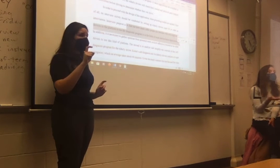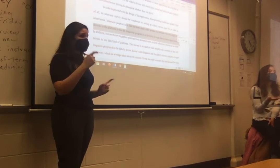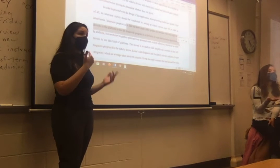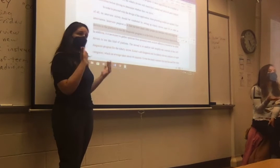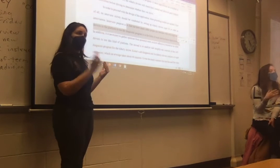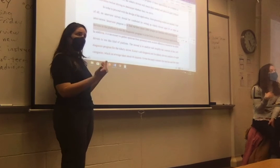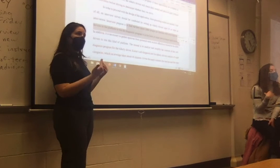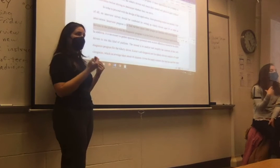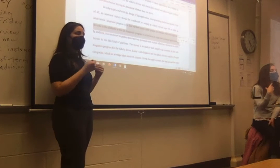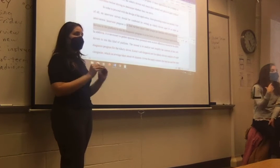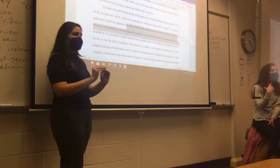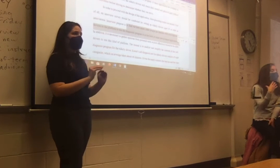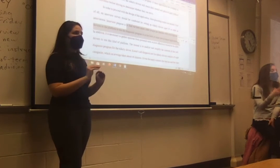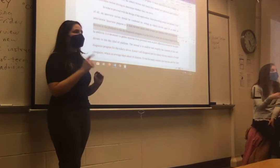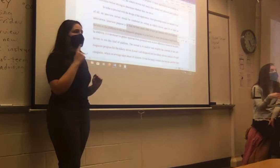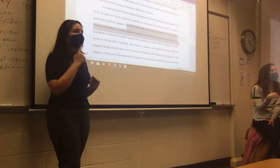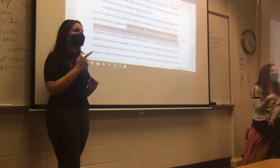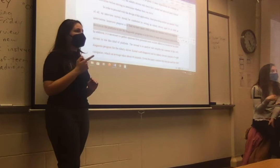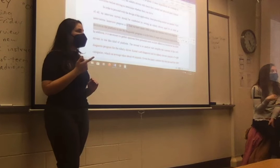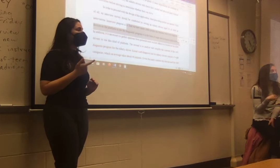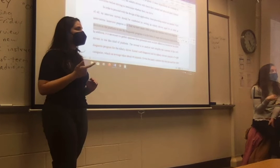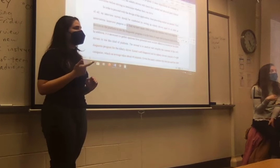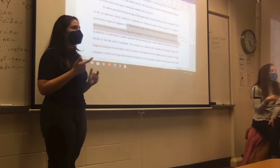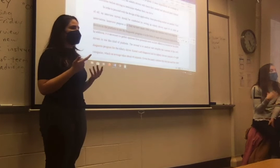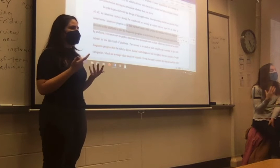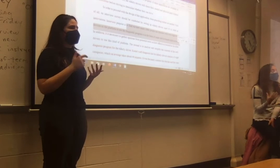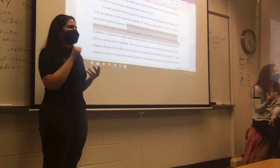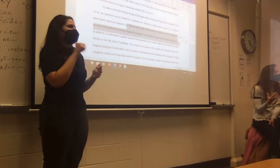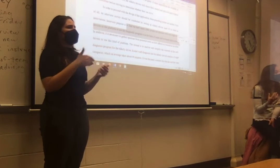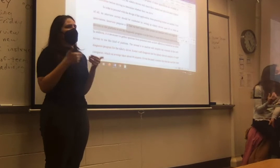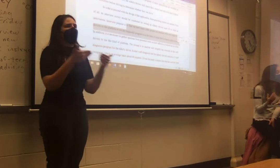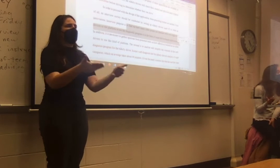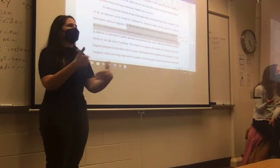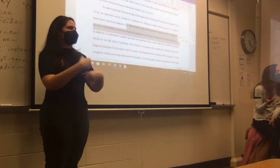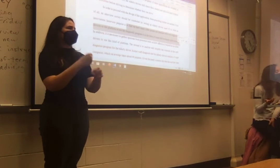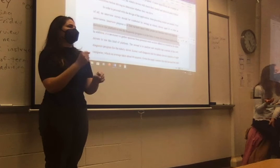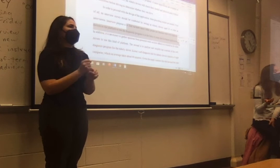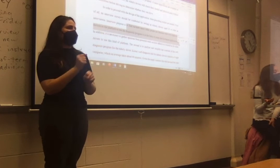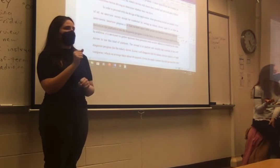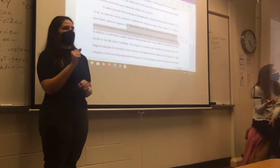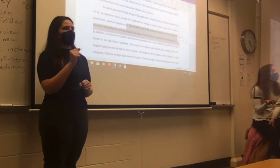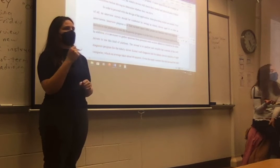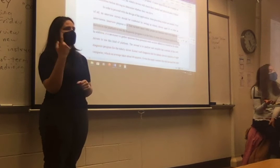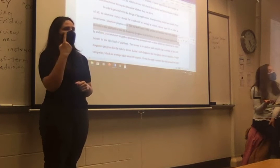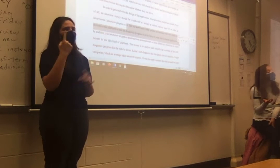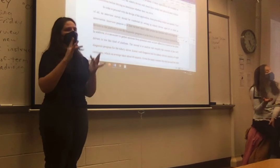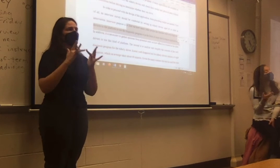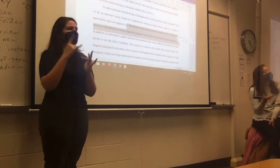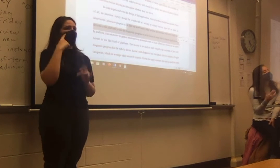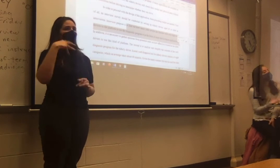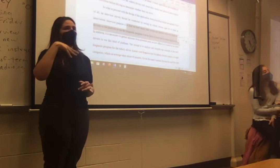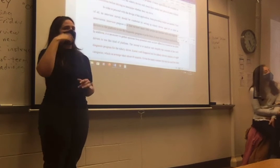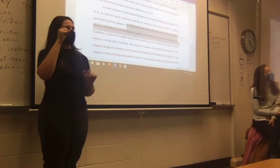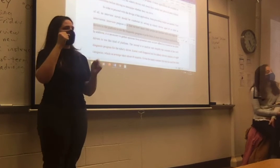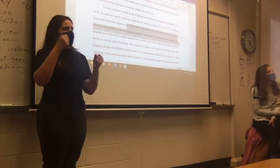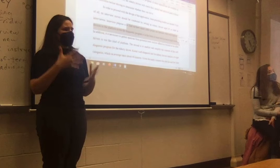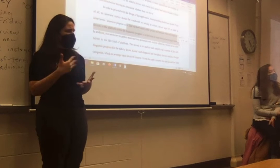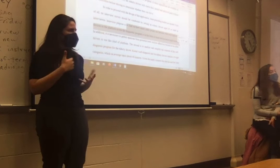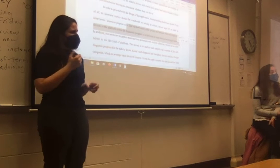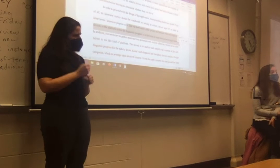writer, before creating an application for elderly drivers to use, the writer wants to make sure that the elderly